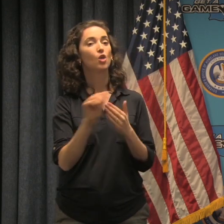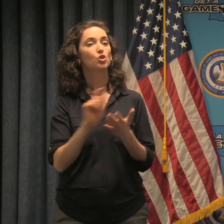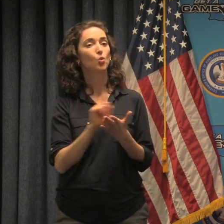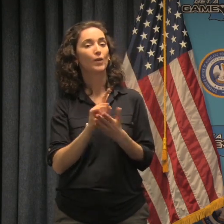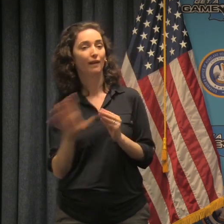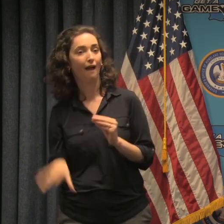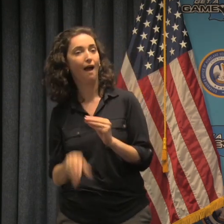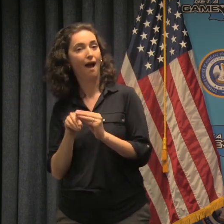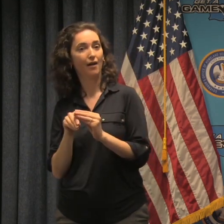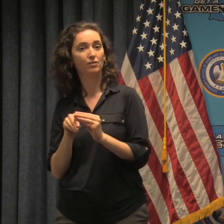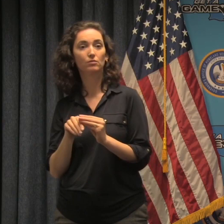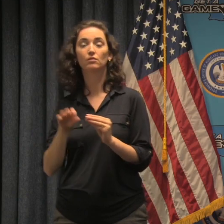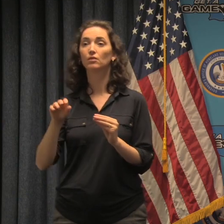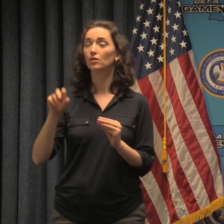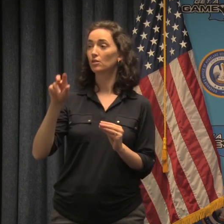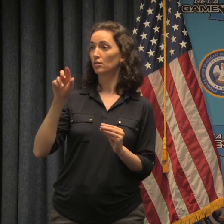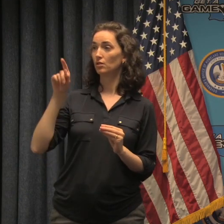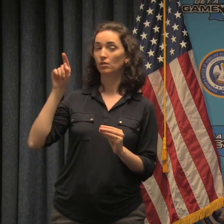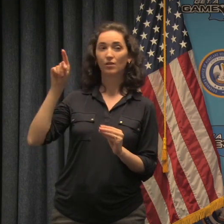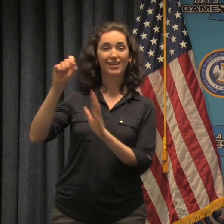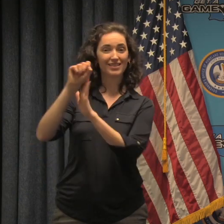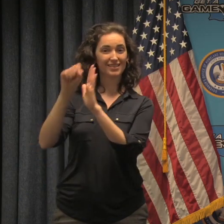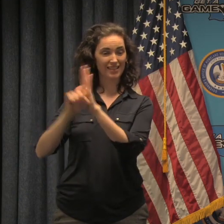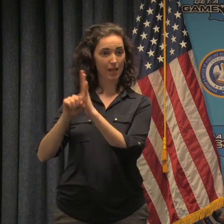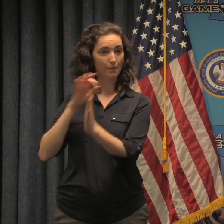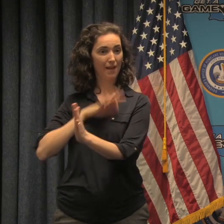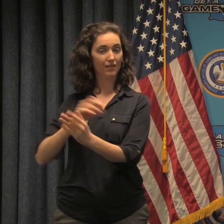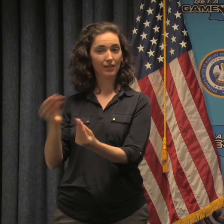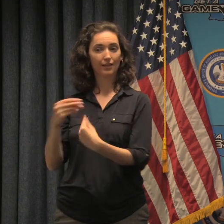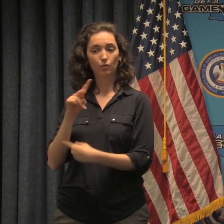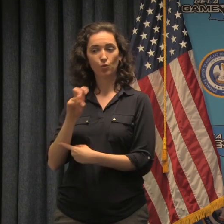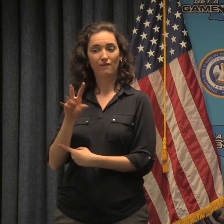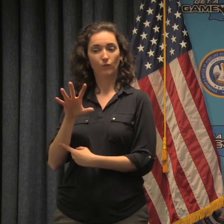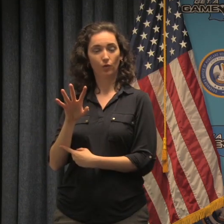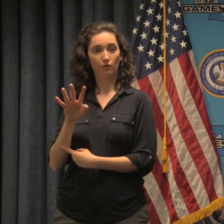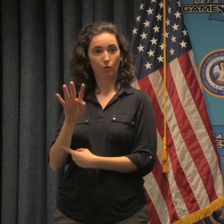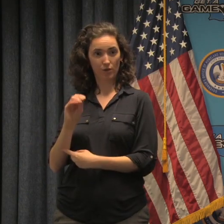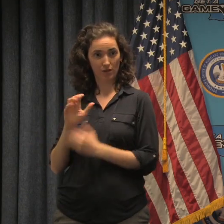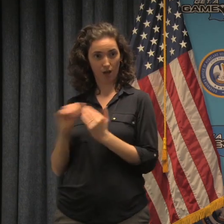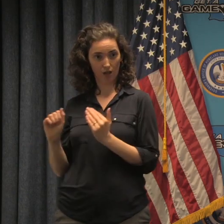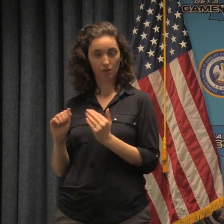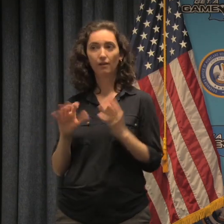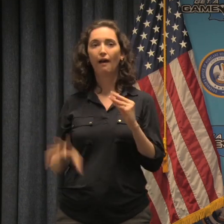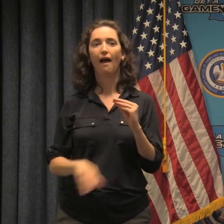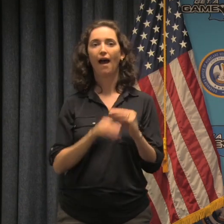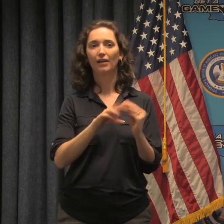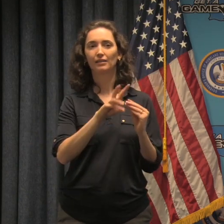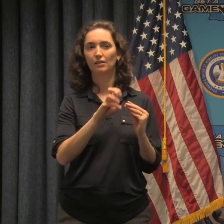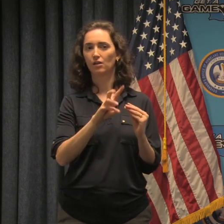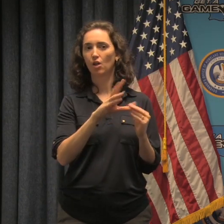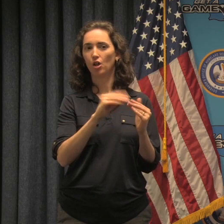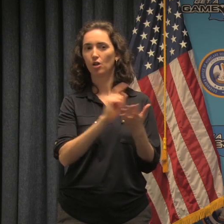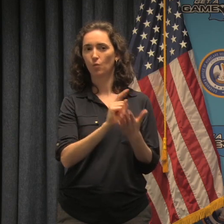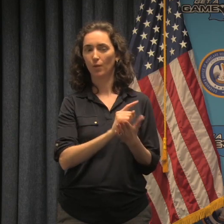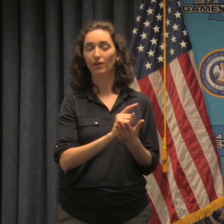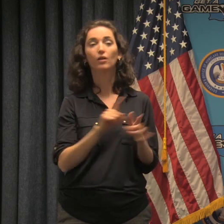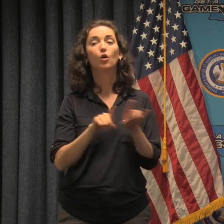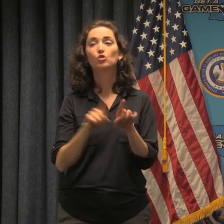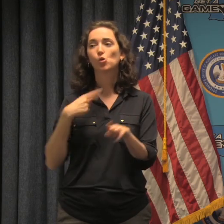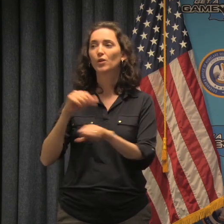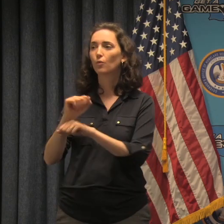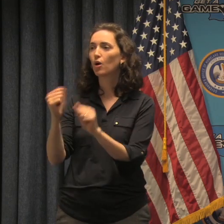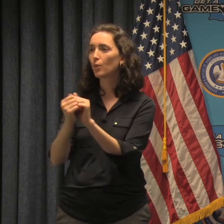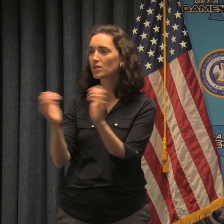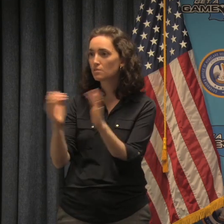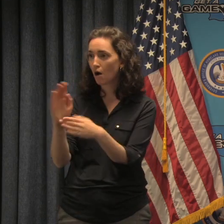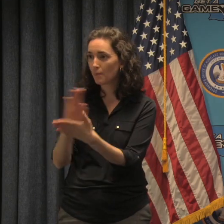the $247 state benefit. We're doing those things. We are working with small businesses to make sure that they